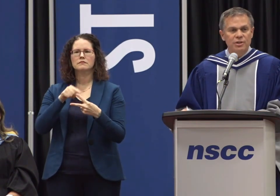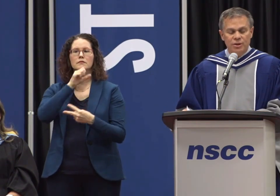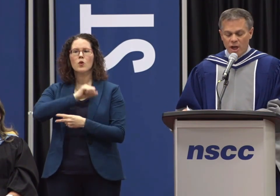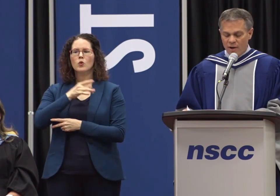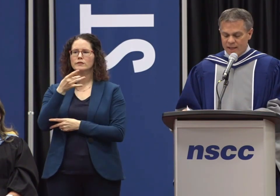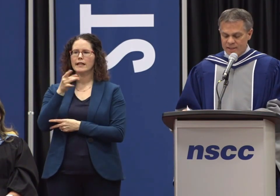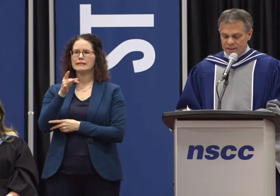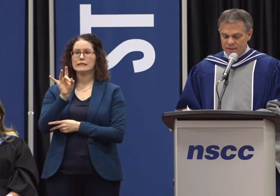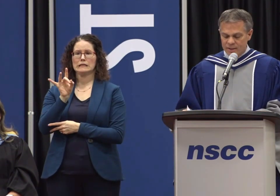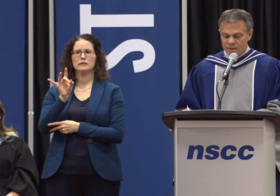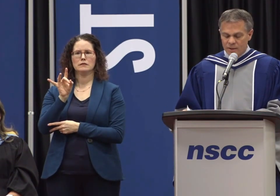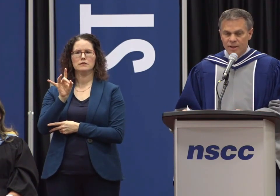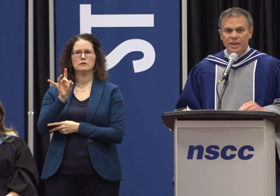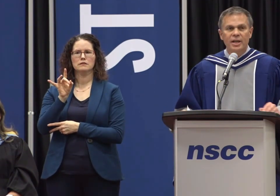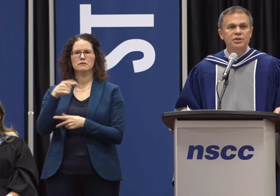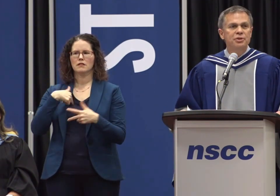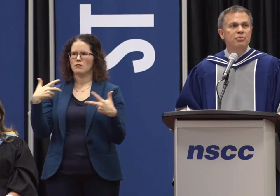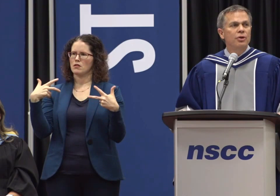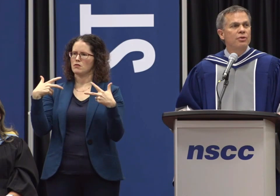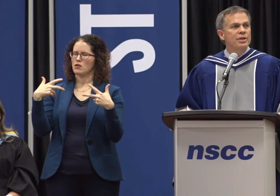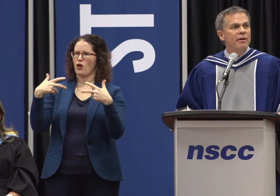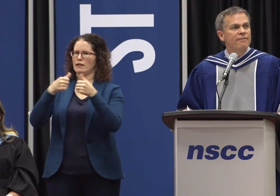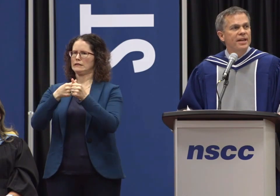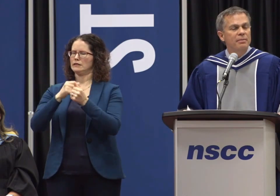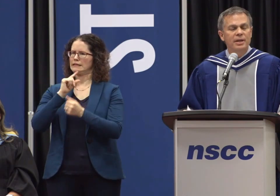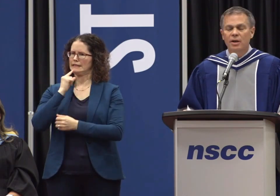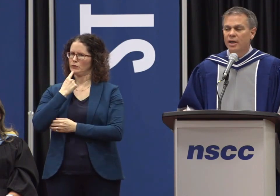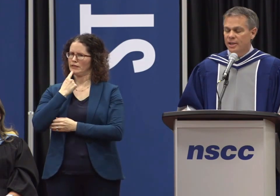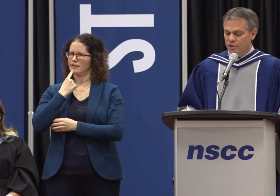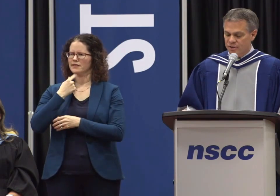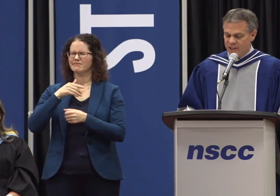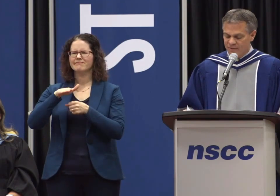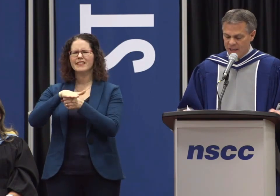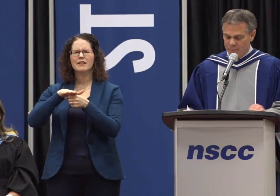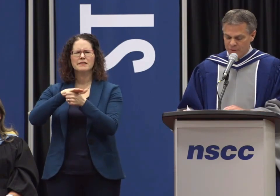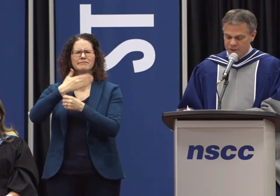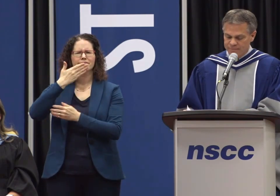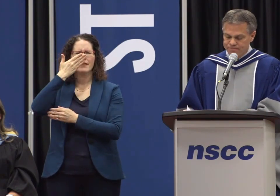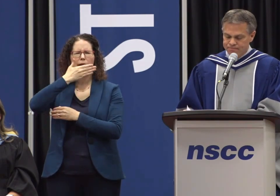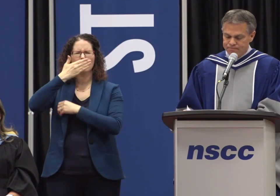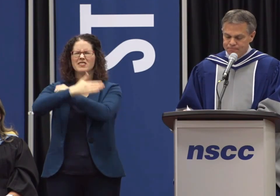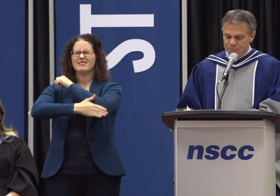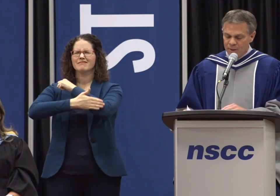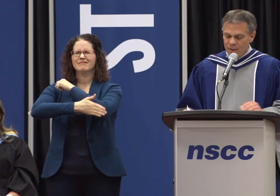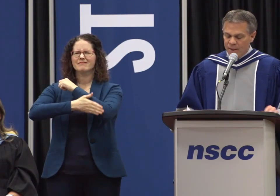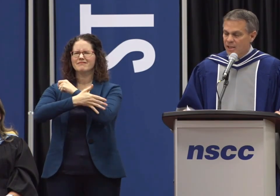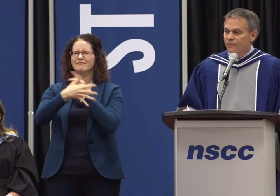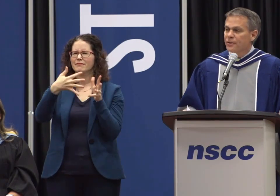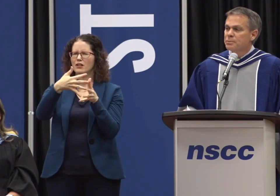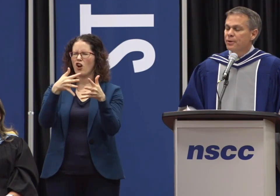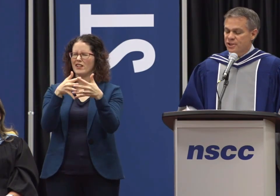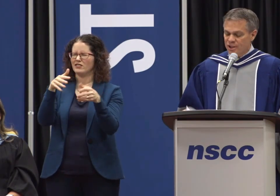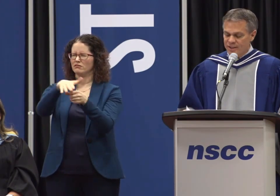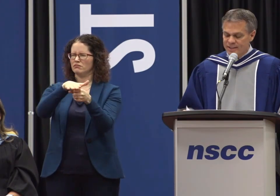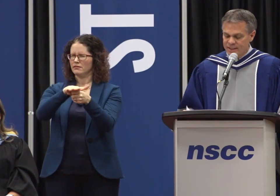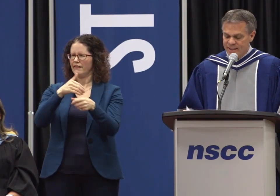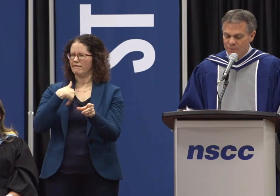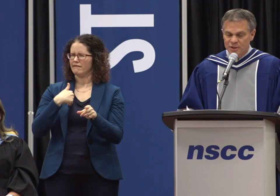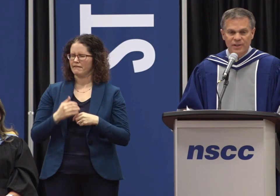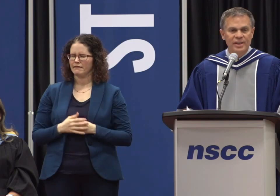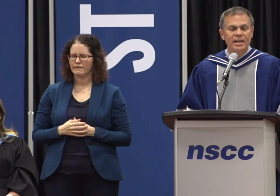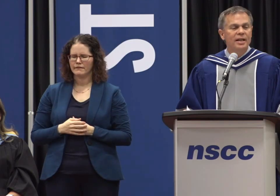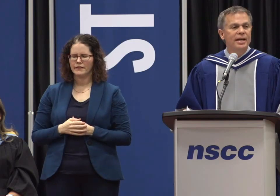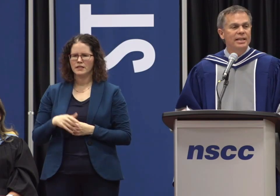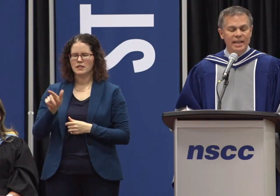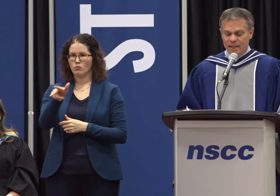serious single car accident on a country road near our family cottage outside of Amherst. And the first person on this scene